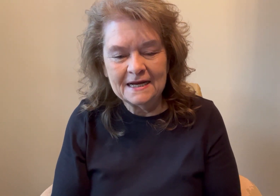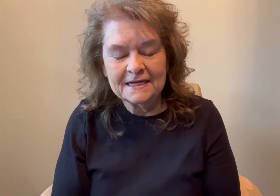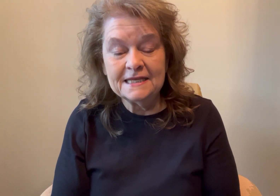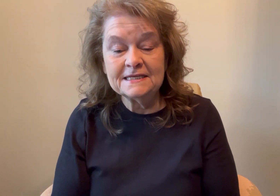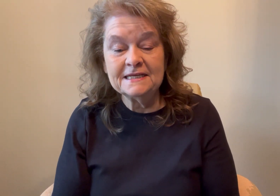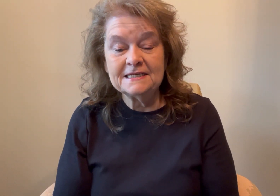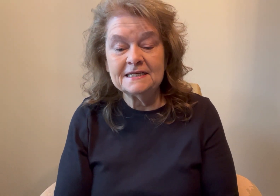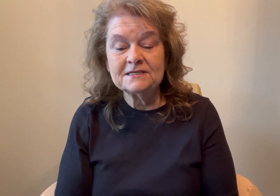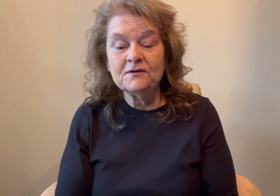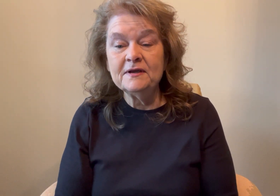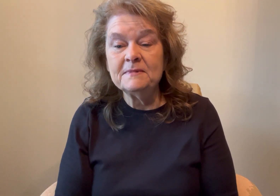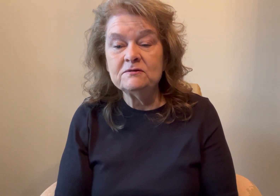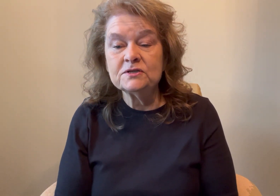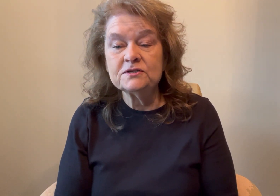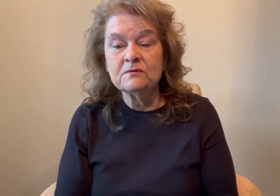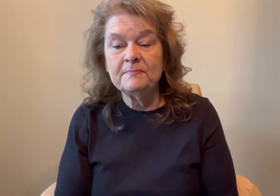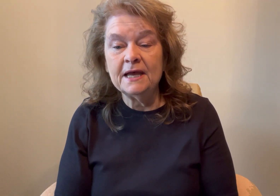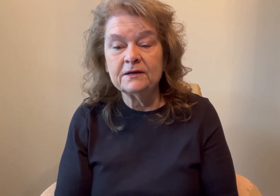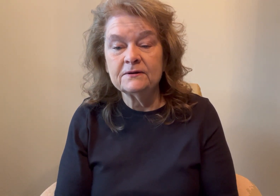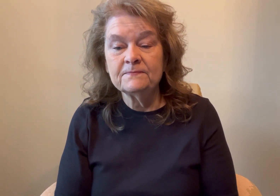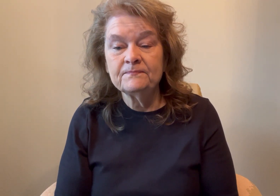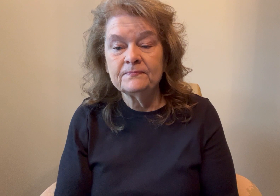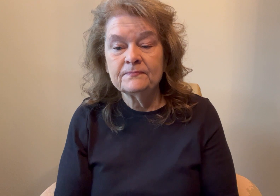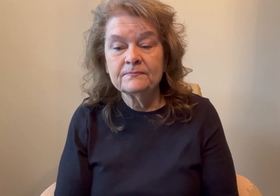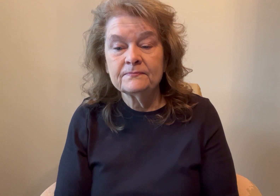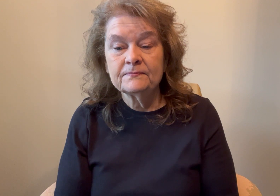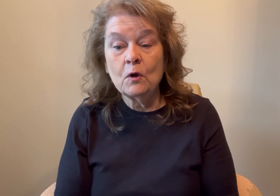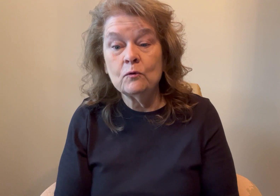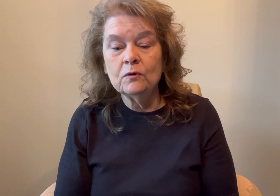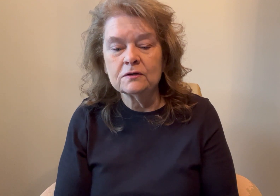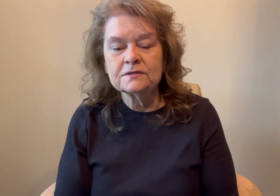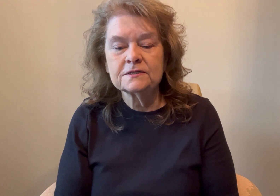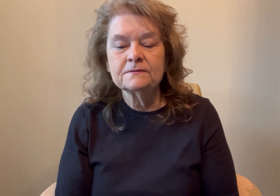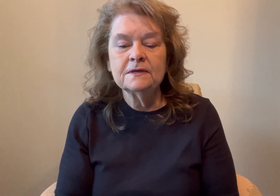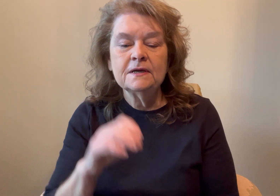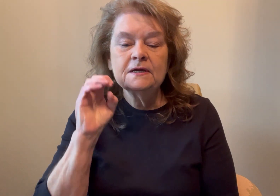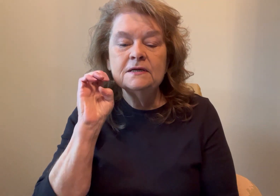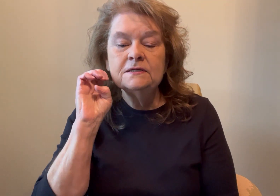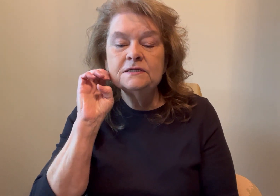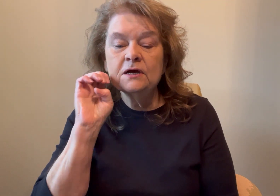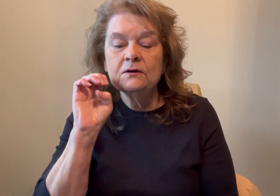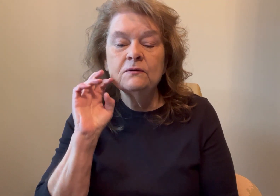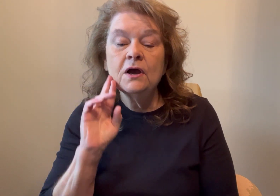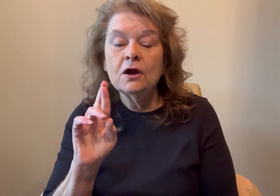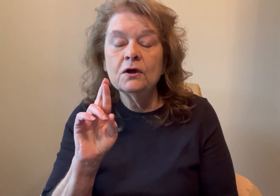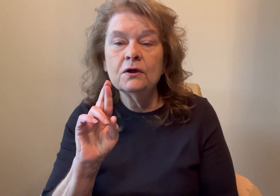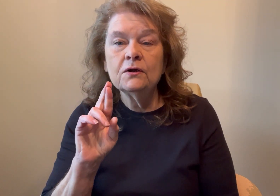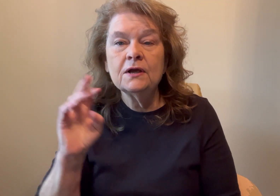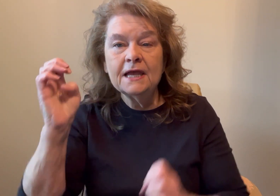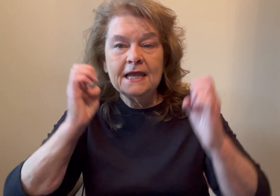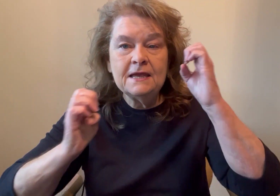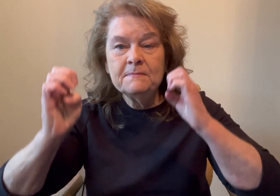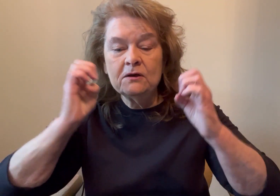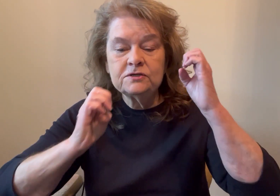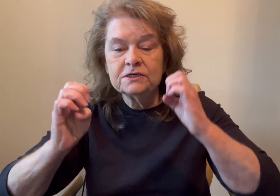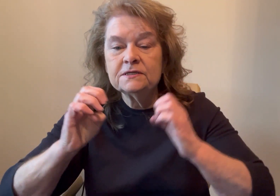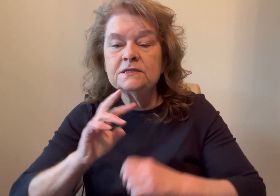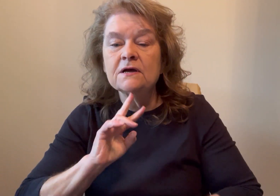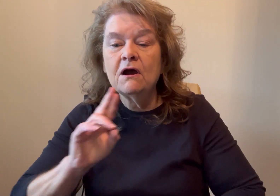Again, the sentence is, her emotions are better or worse. So her emotions